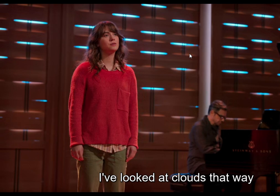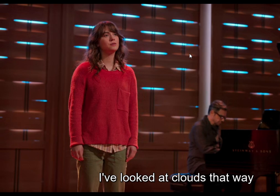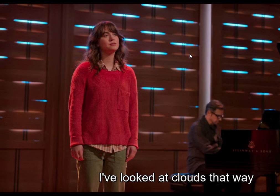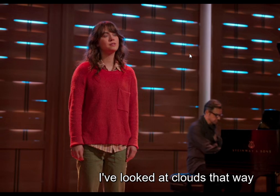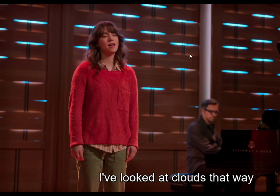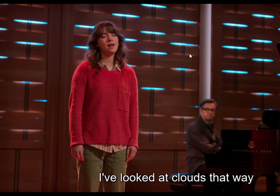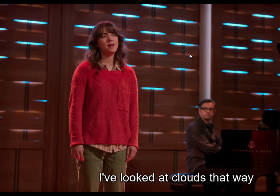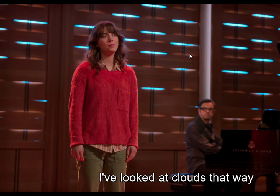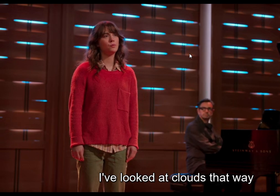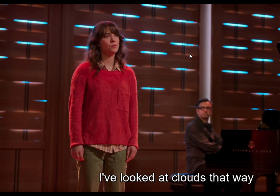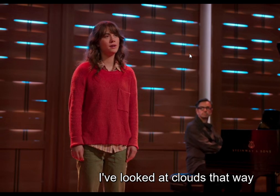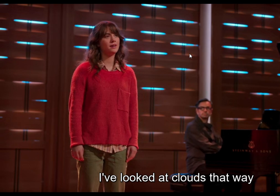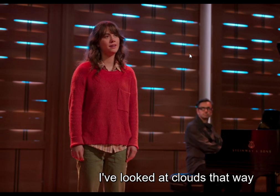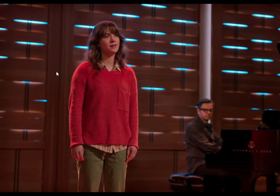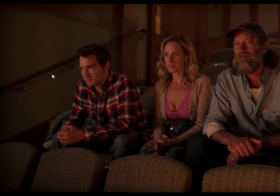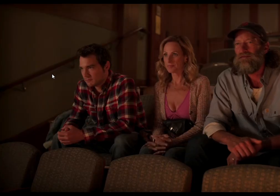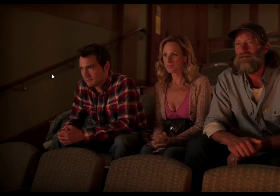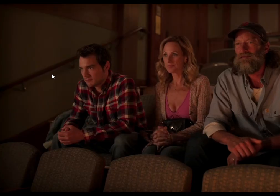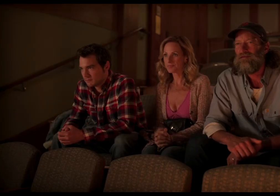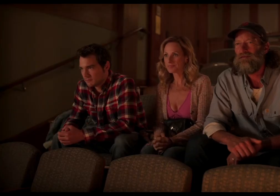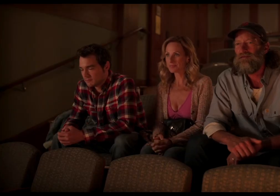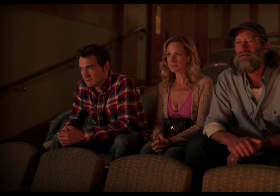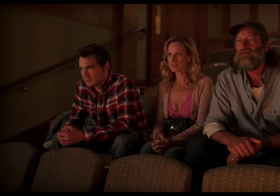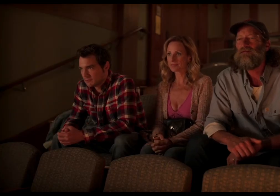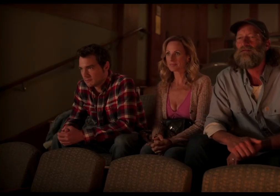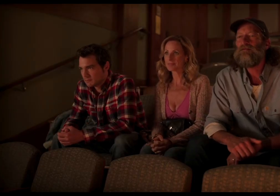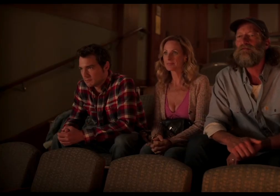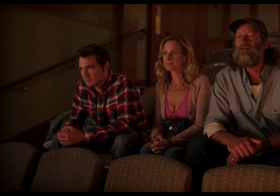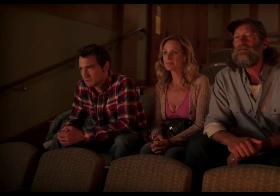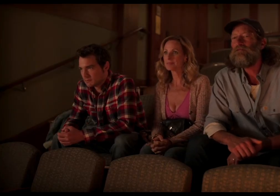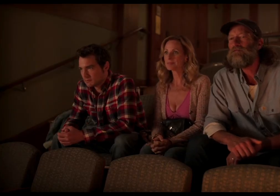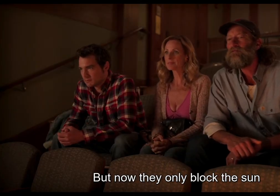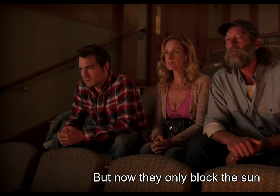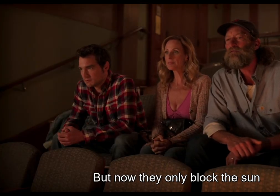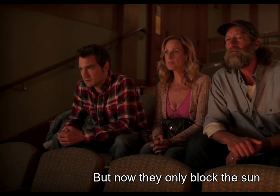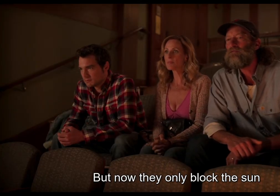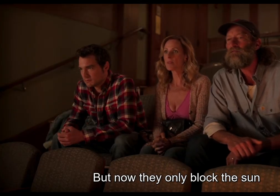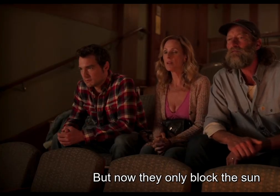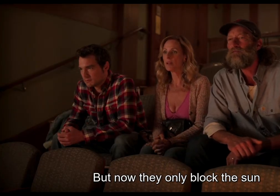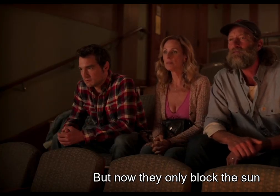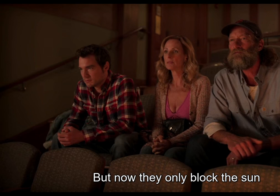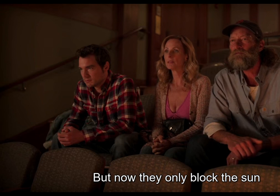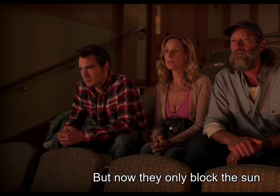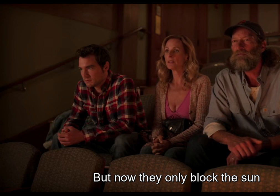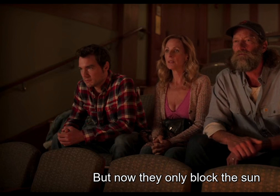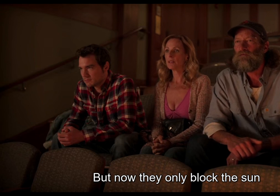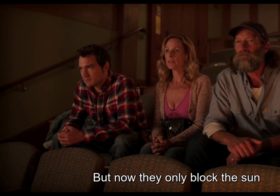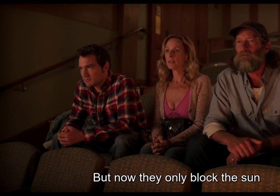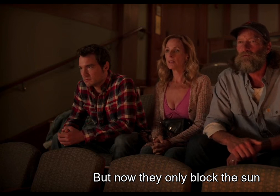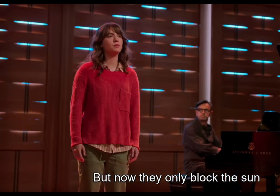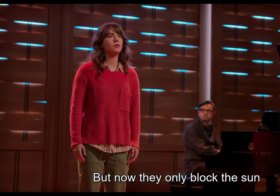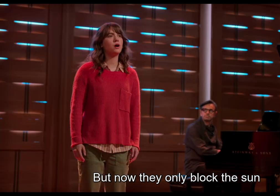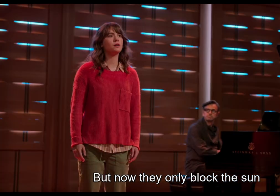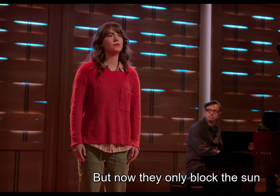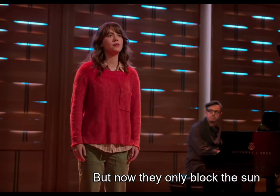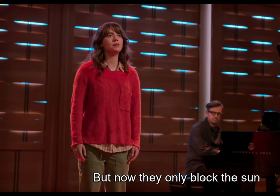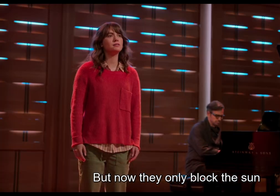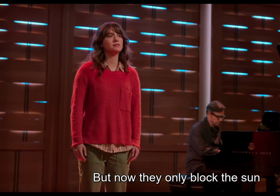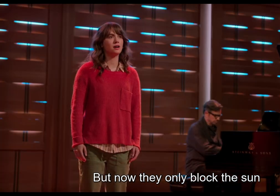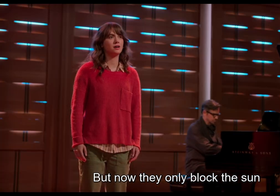It's that way But now they only block the sun